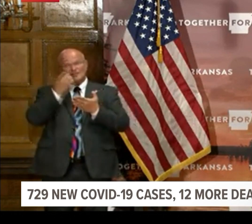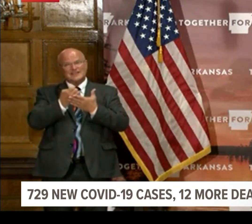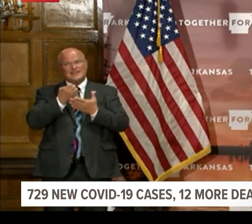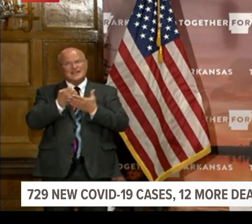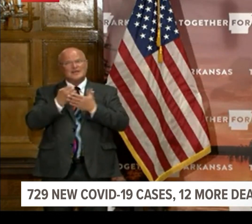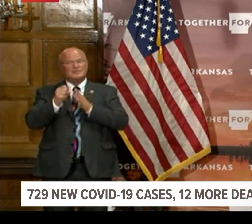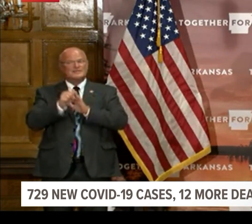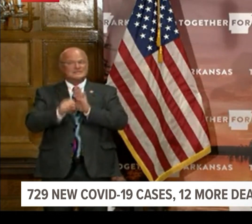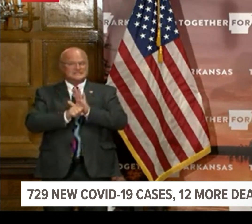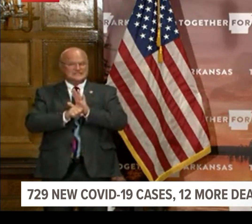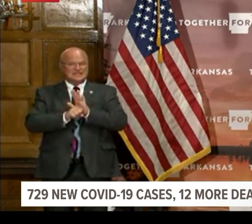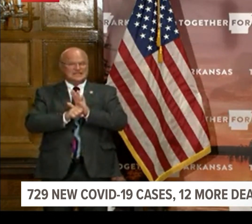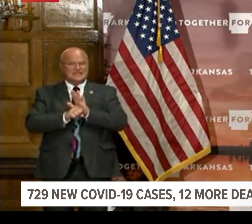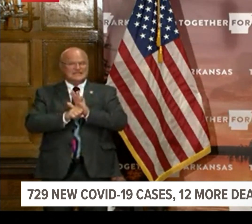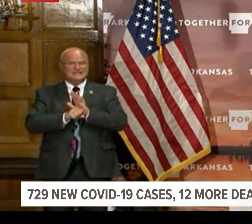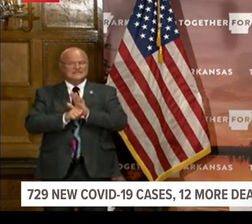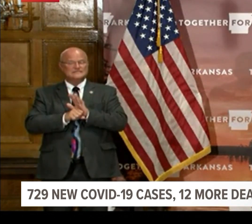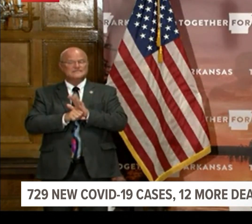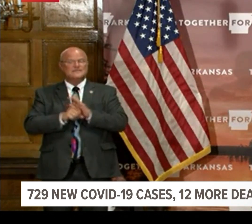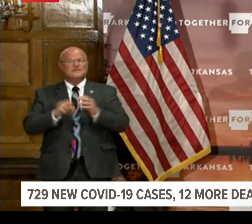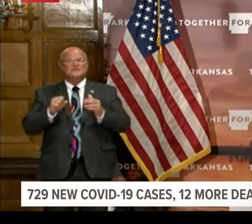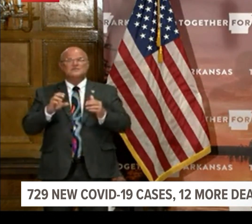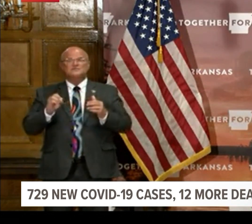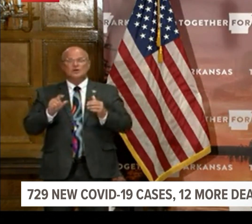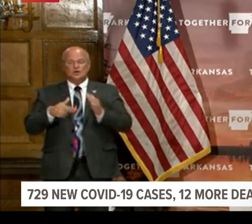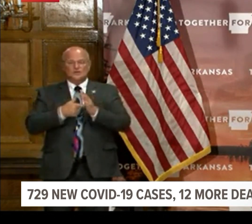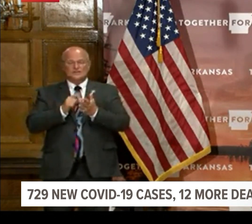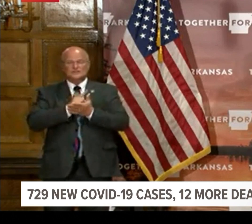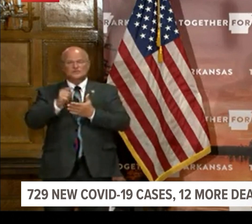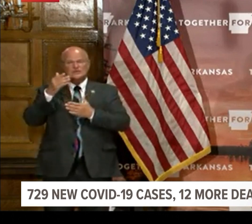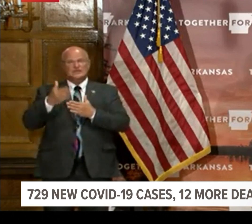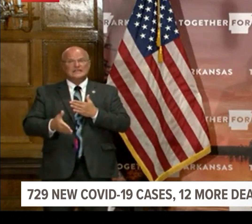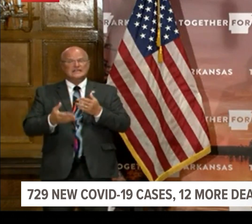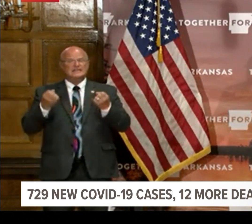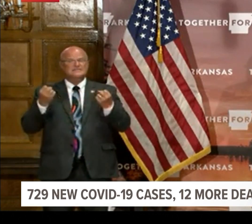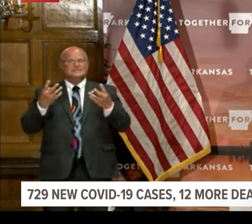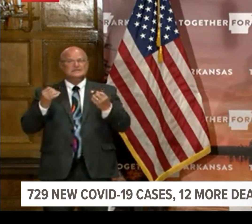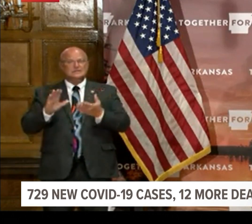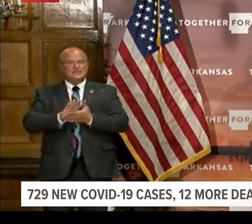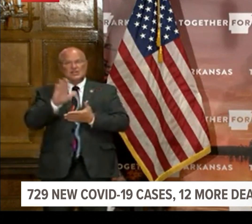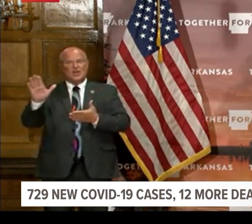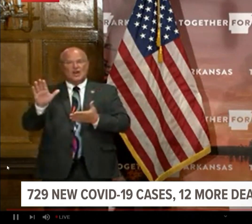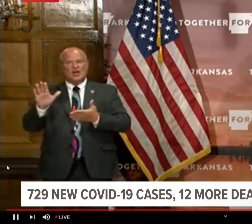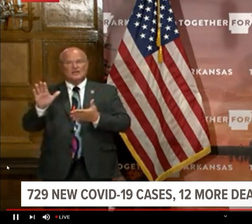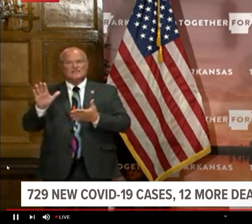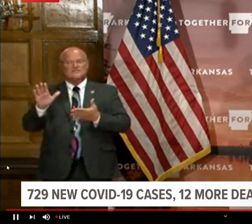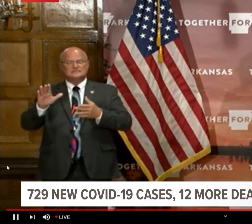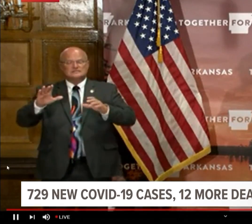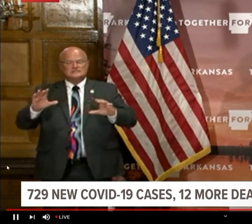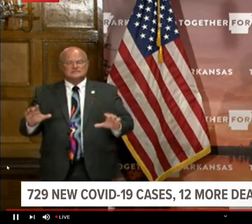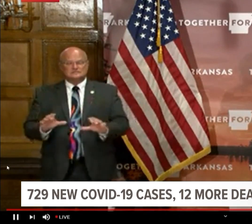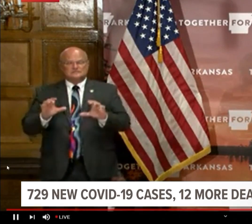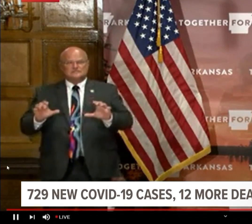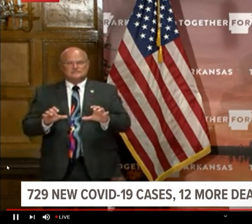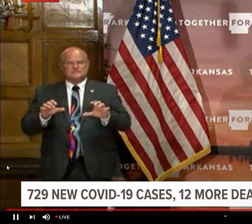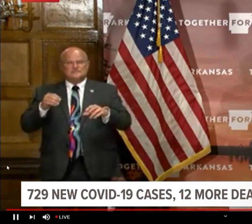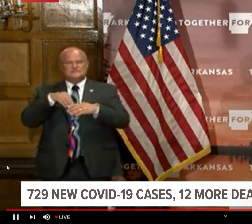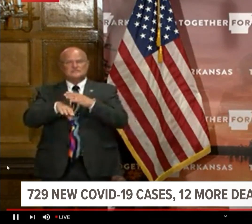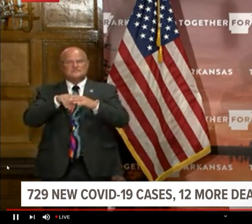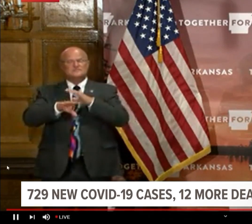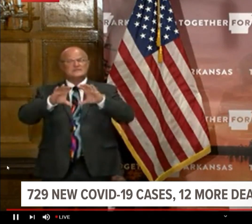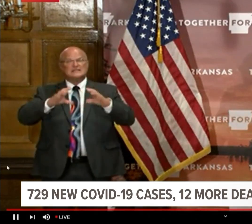state. That being said, this weekend, as a lot of colleges are becoming active again, college